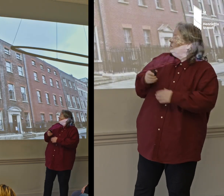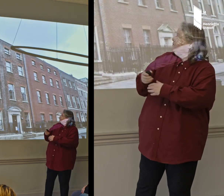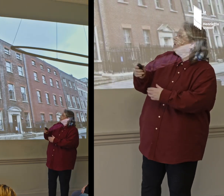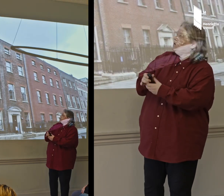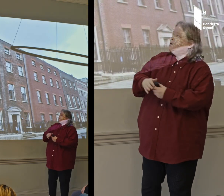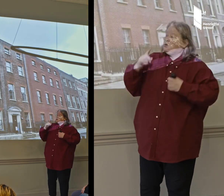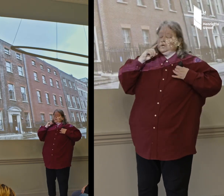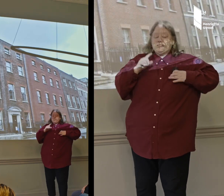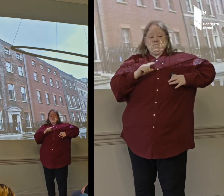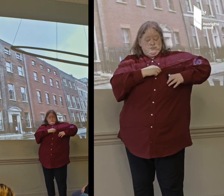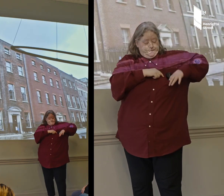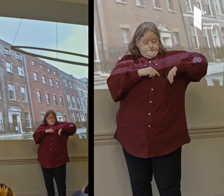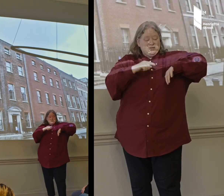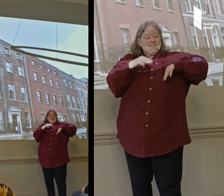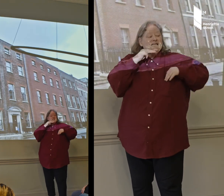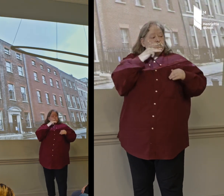that.